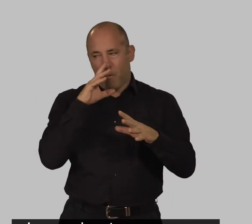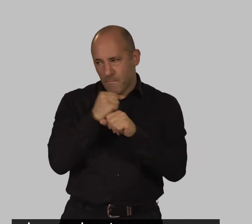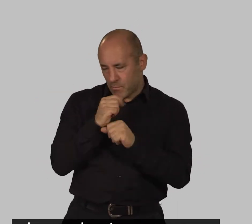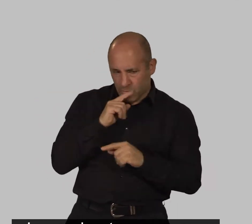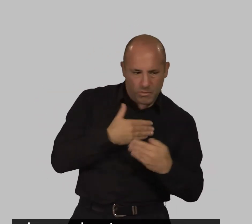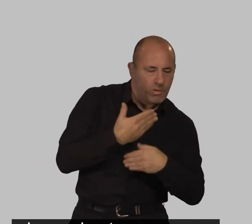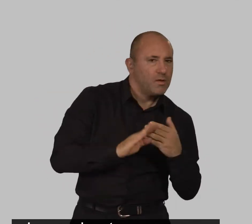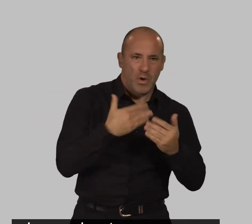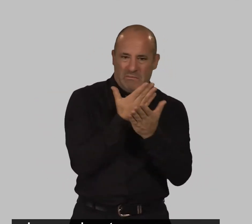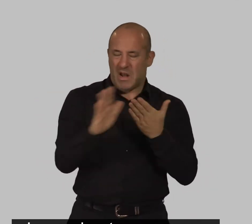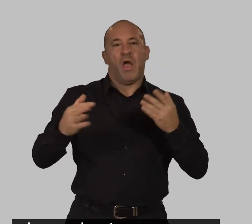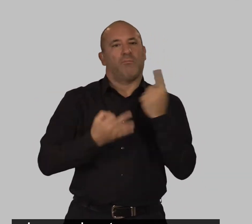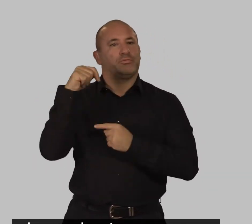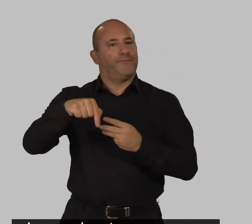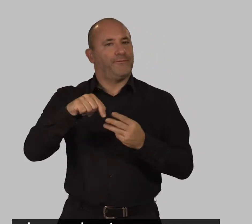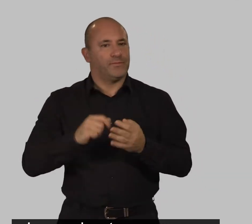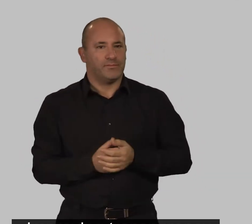improving transparency,